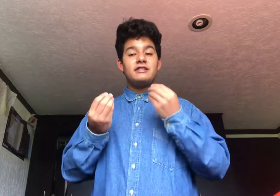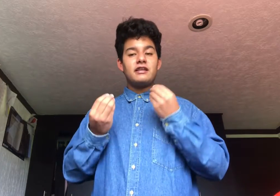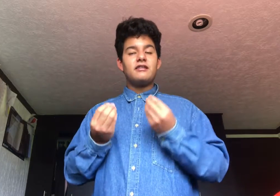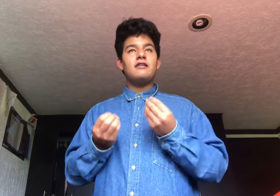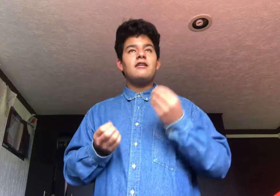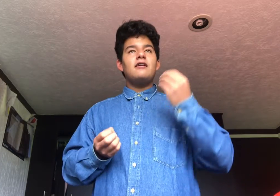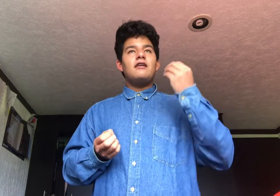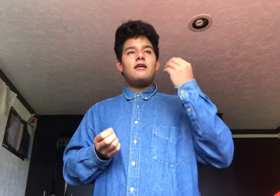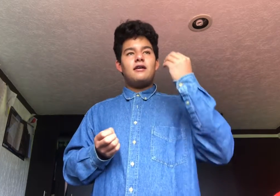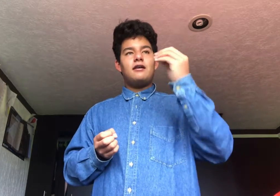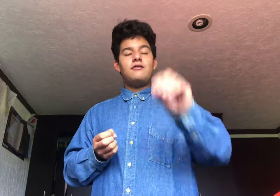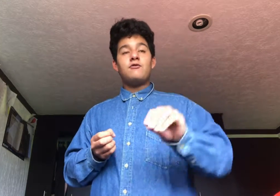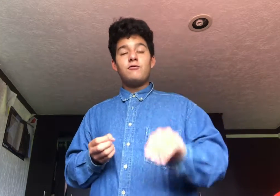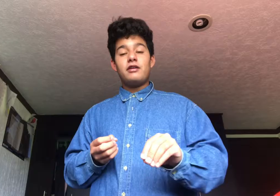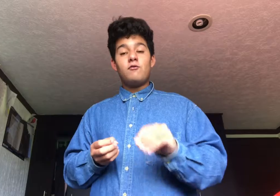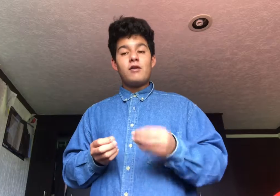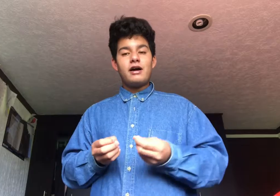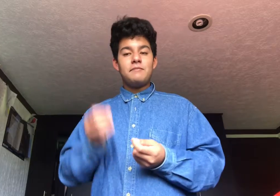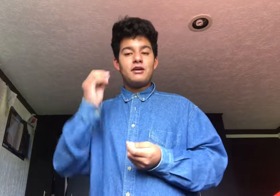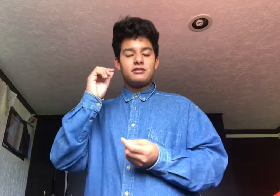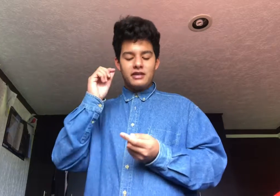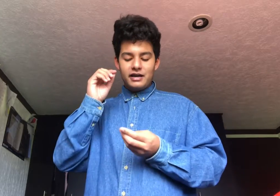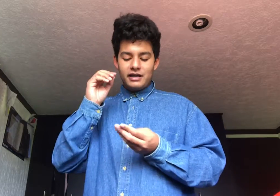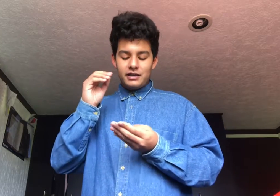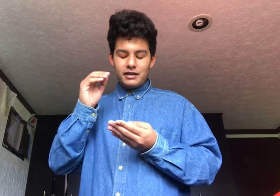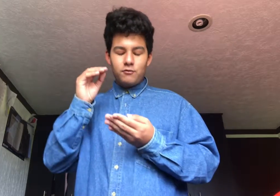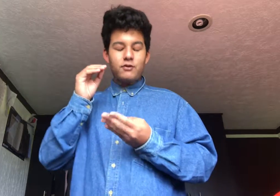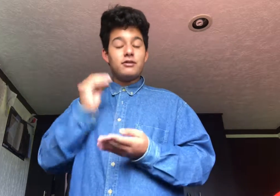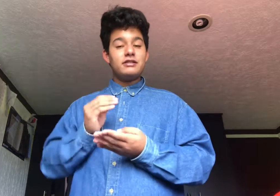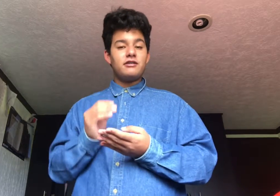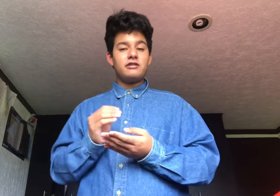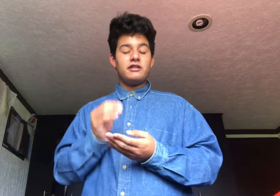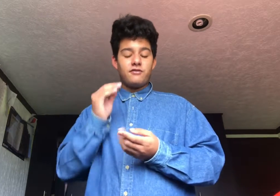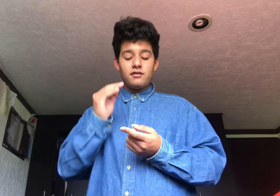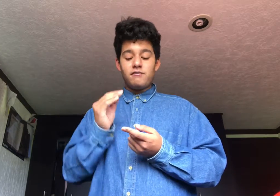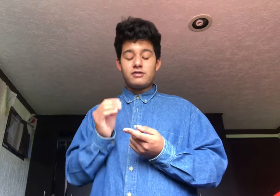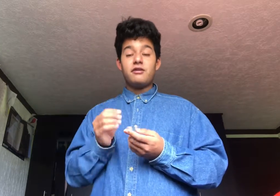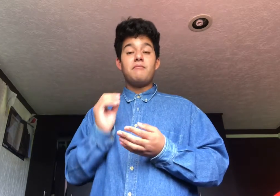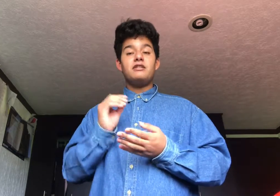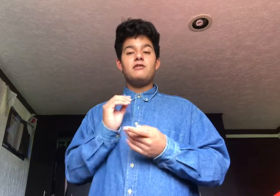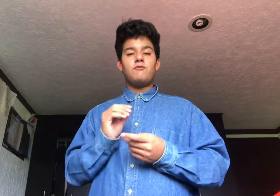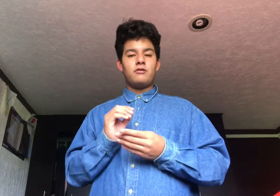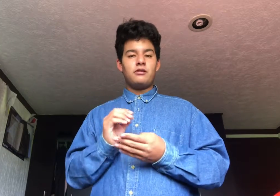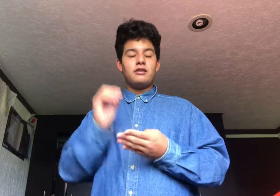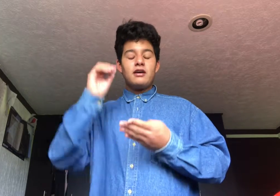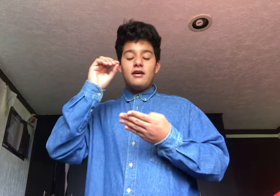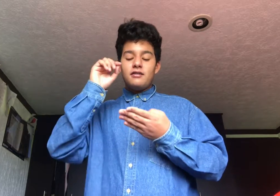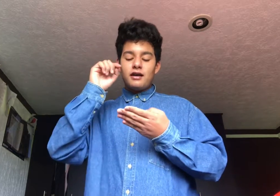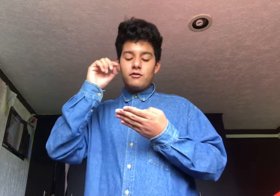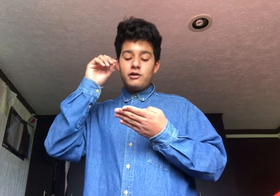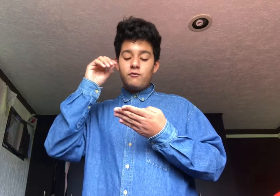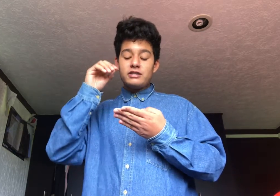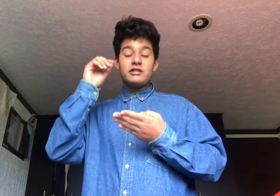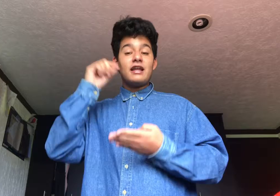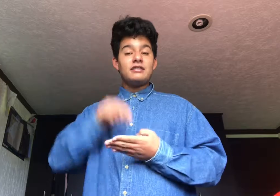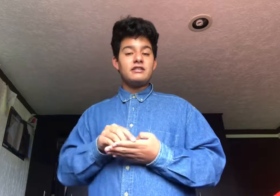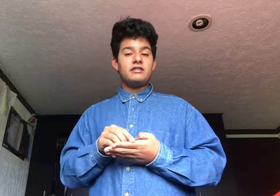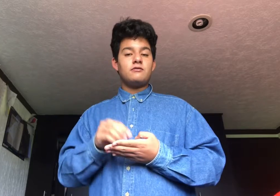an Ukraine. Why? Because Quentin Tarantino, the director, imagined a world that in which Nazis